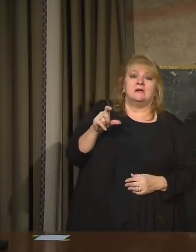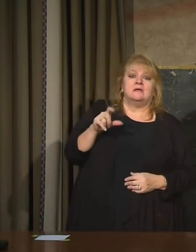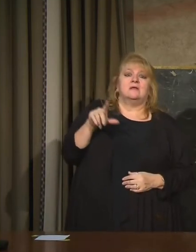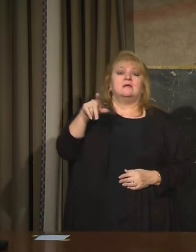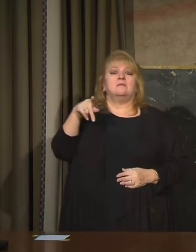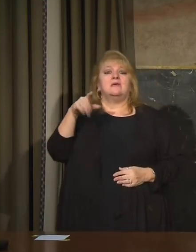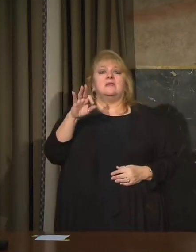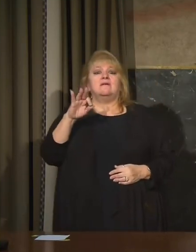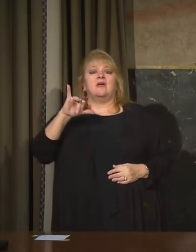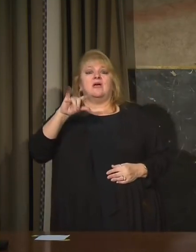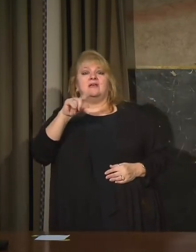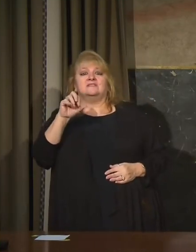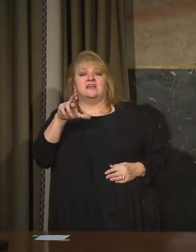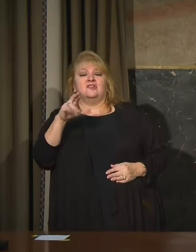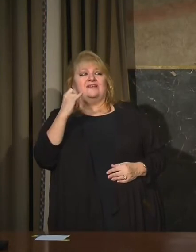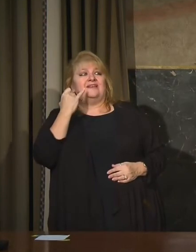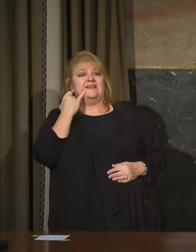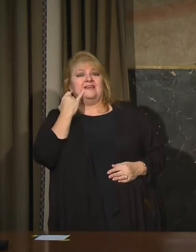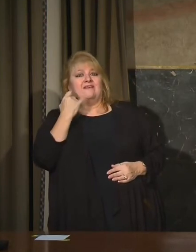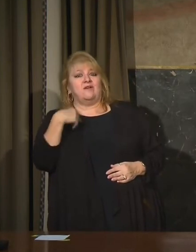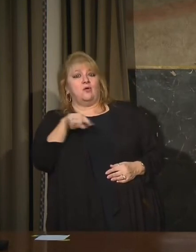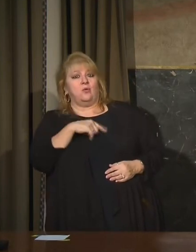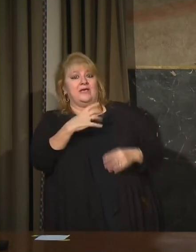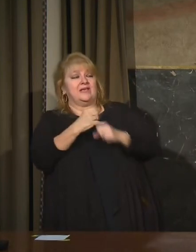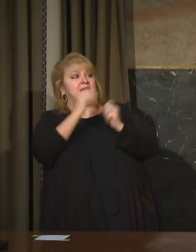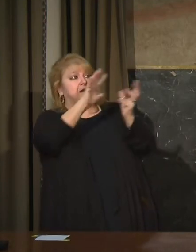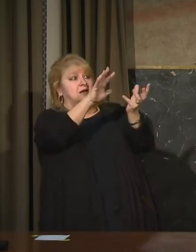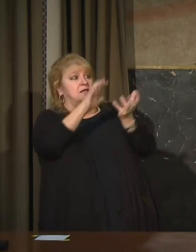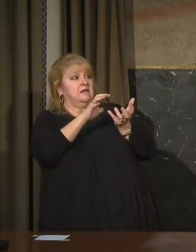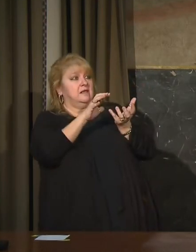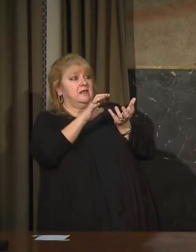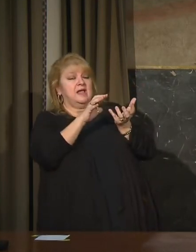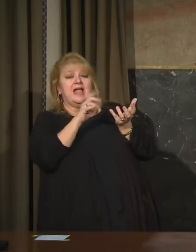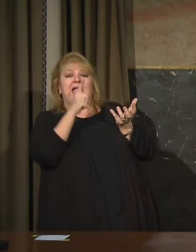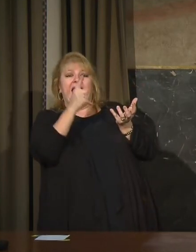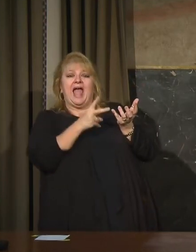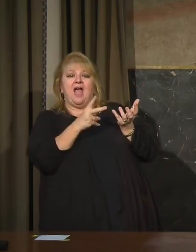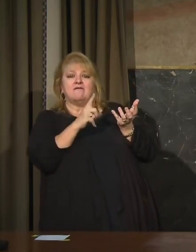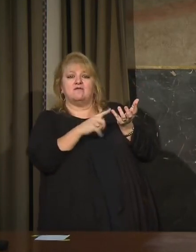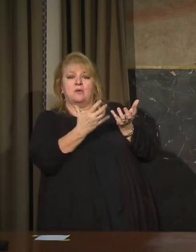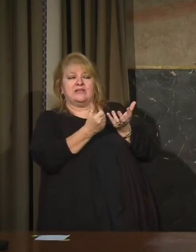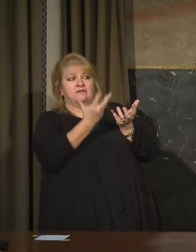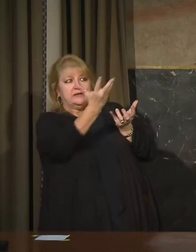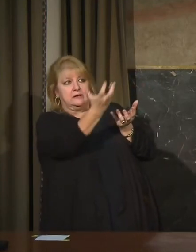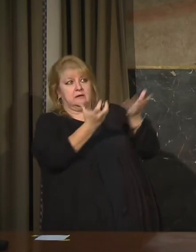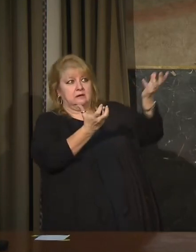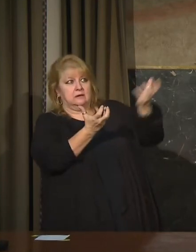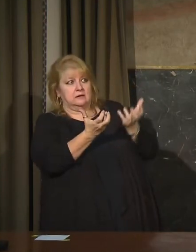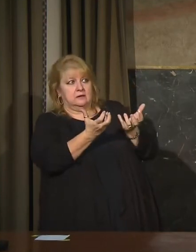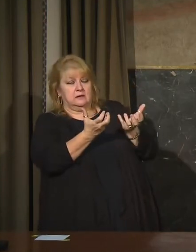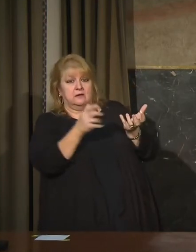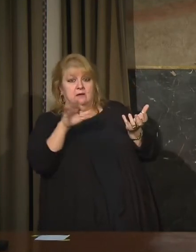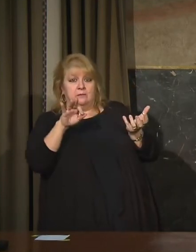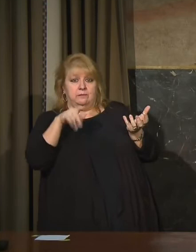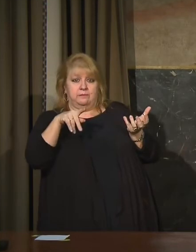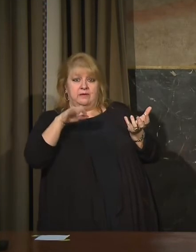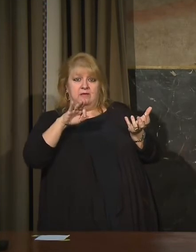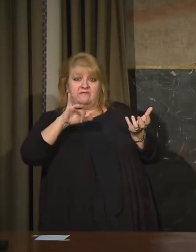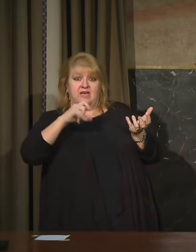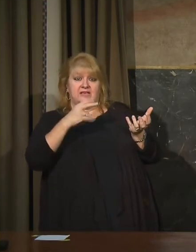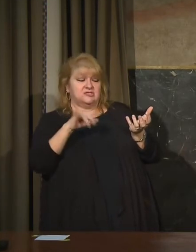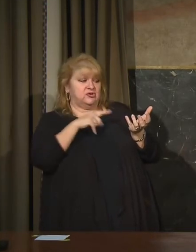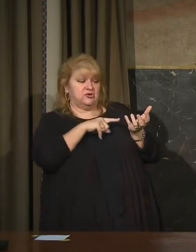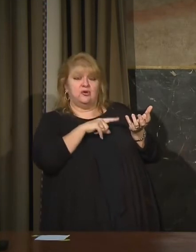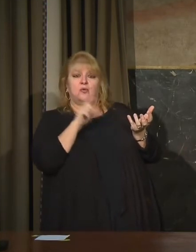Pfizer vaccine. If half the vaccine that we're gonna get going forward is Pfizer vaccine, then we're gonna have to use it. And those ultra cold